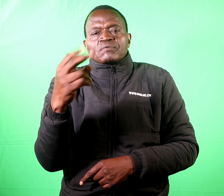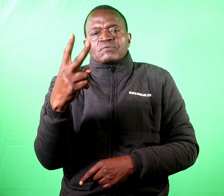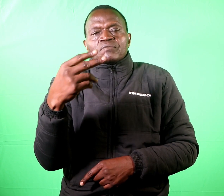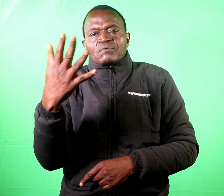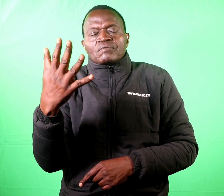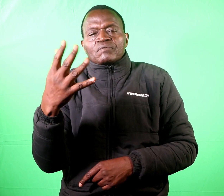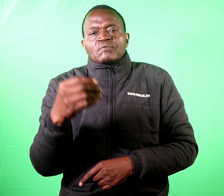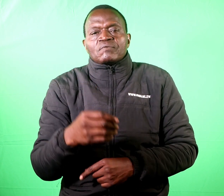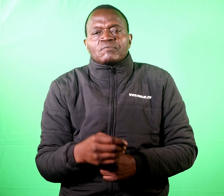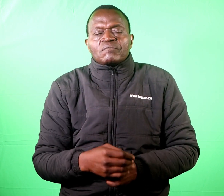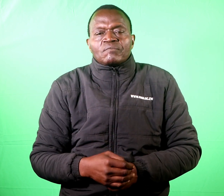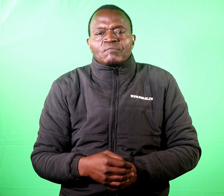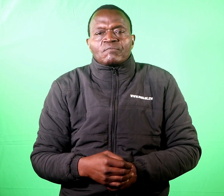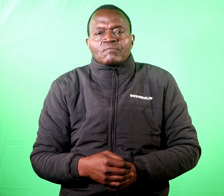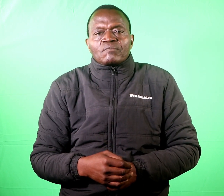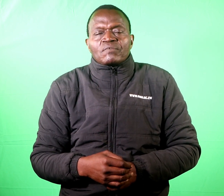862025. Website